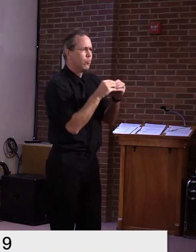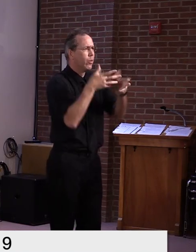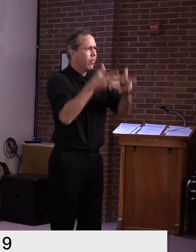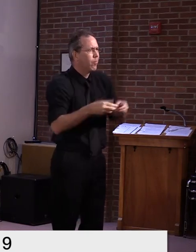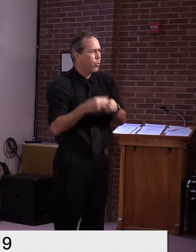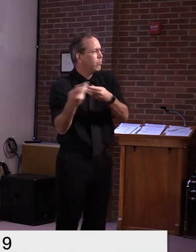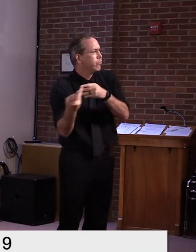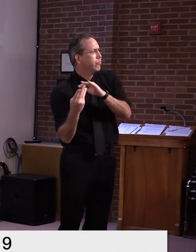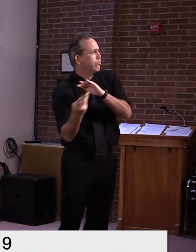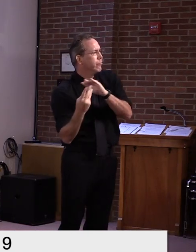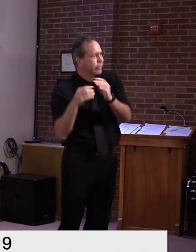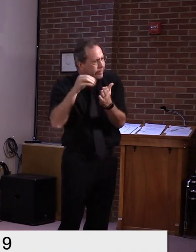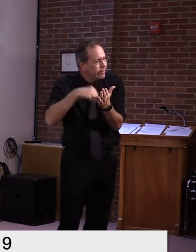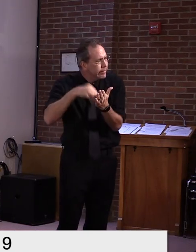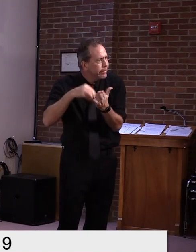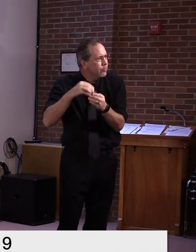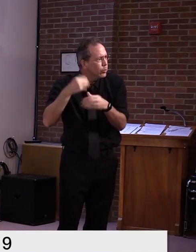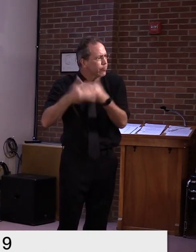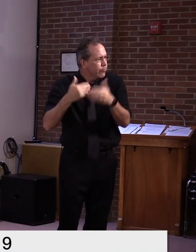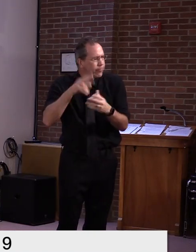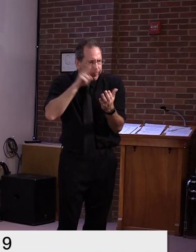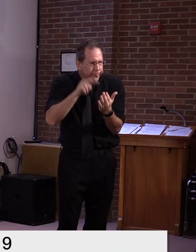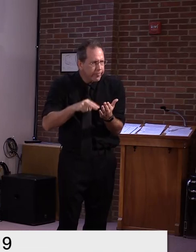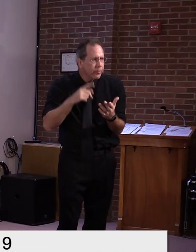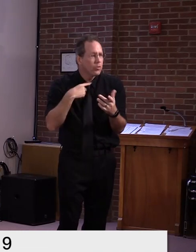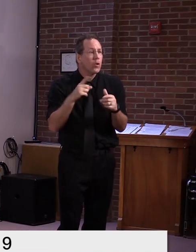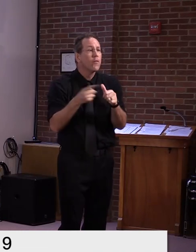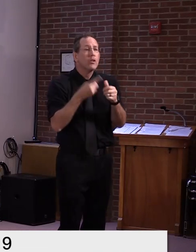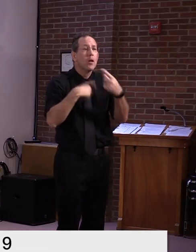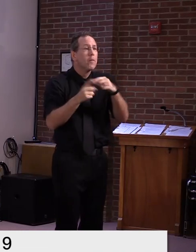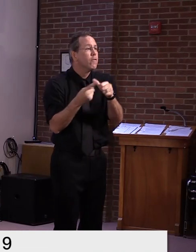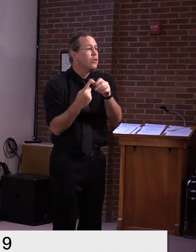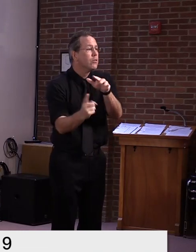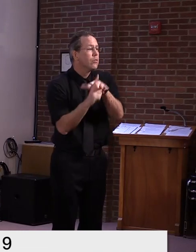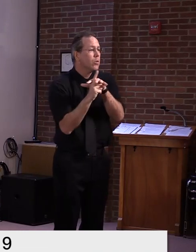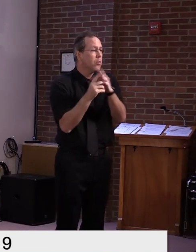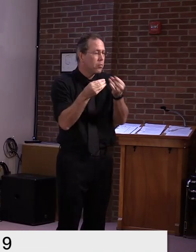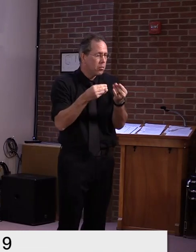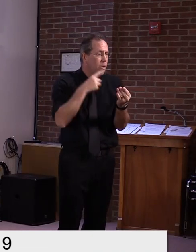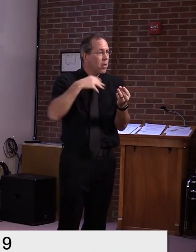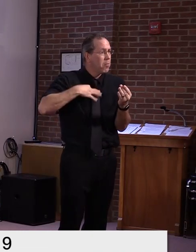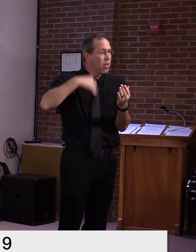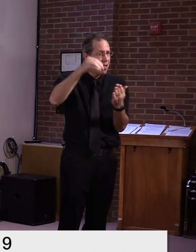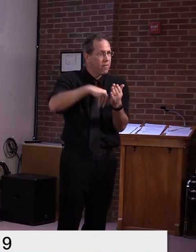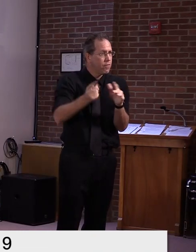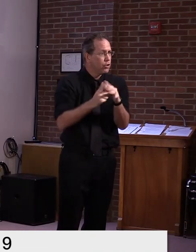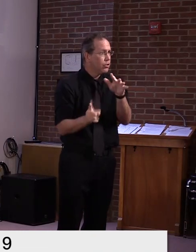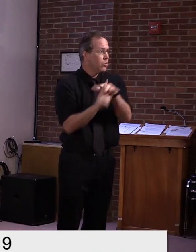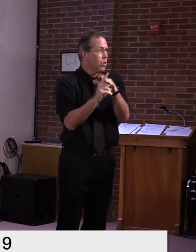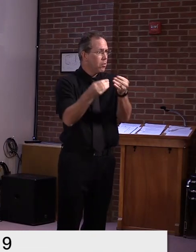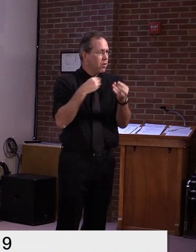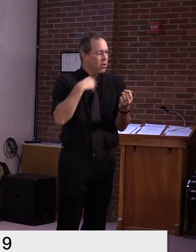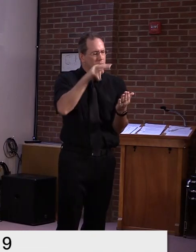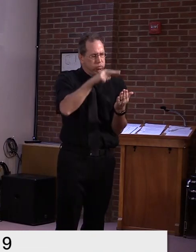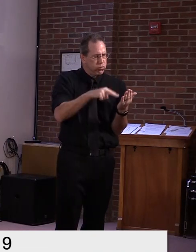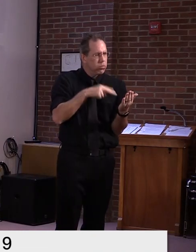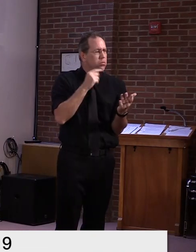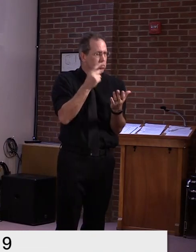order of the application submission. We expect to review all applications received in August